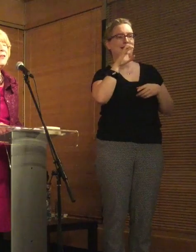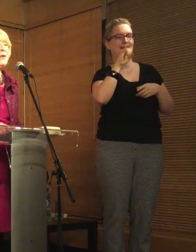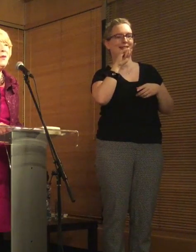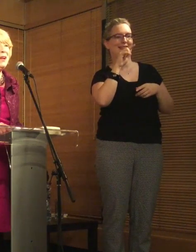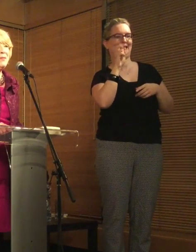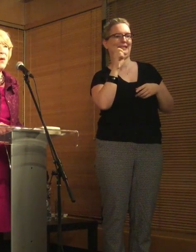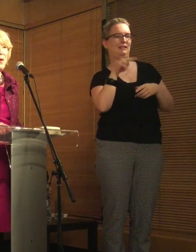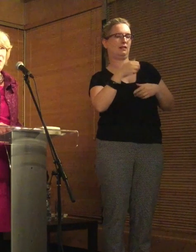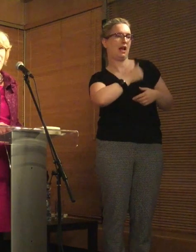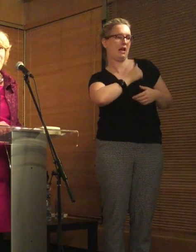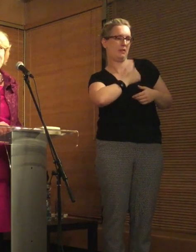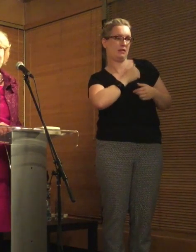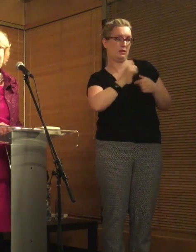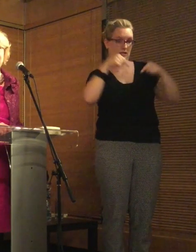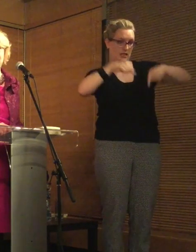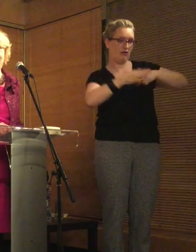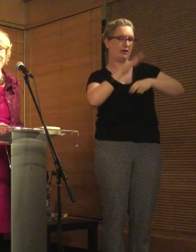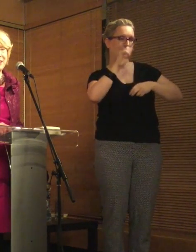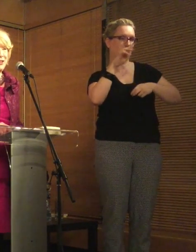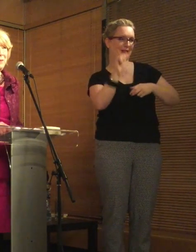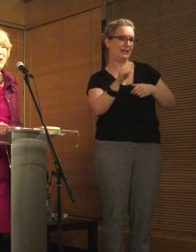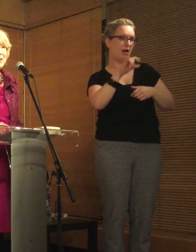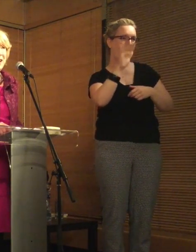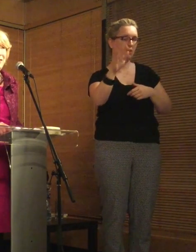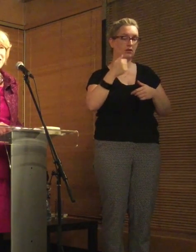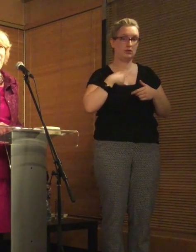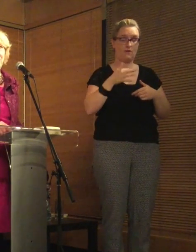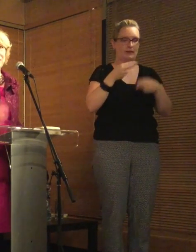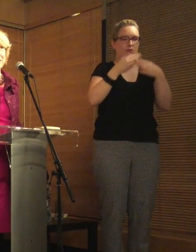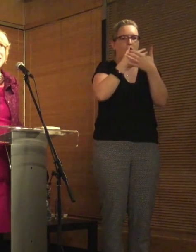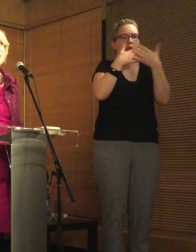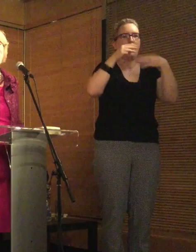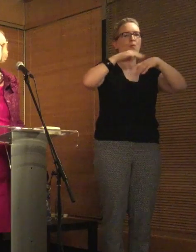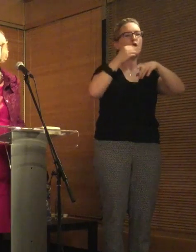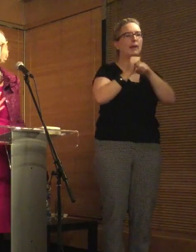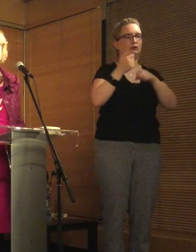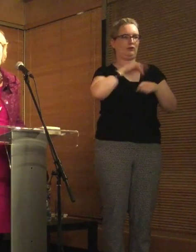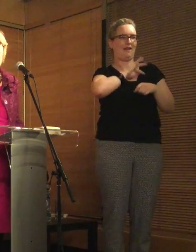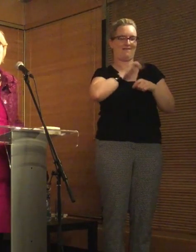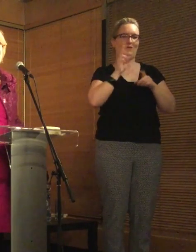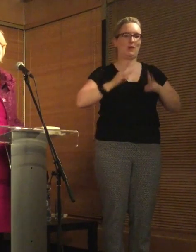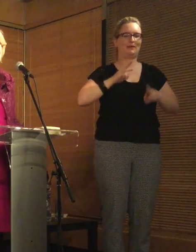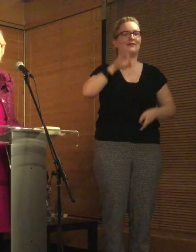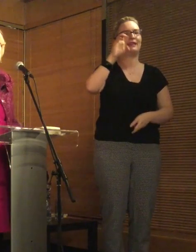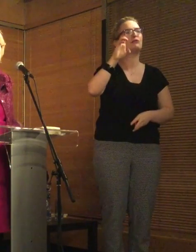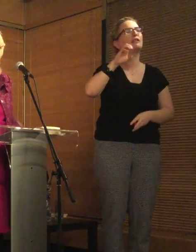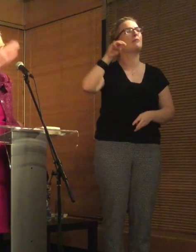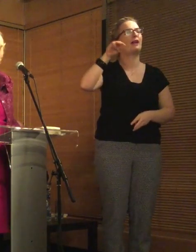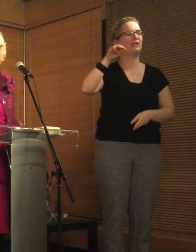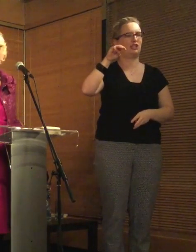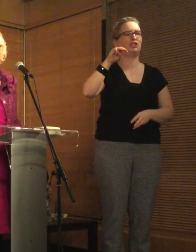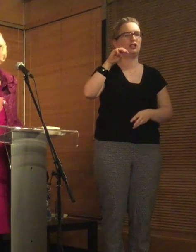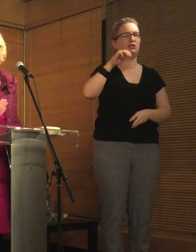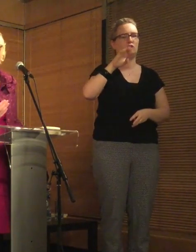and got to know an awful lot more about Countess Markovic herself as well, this was her real home, really here, and